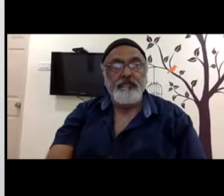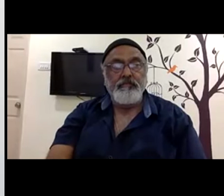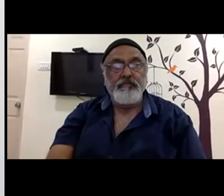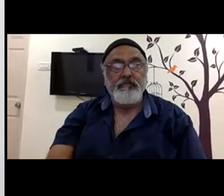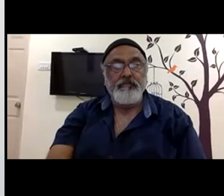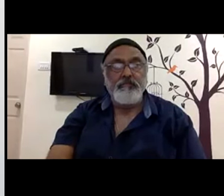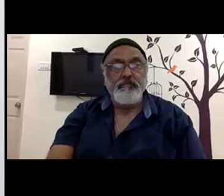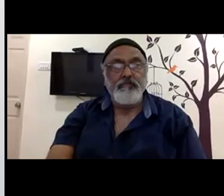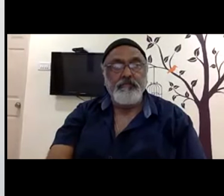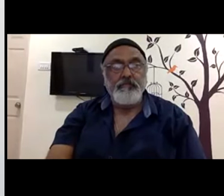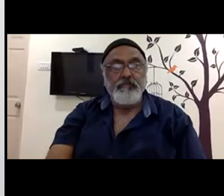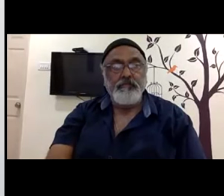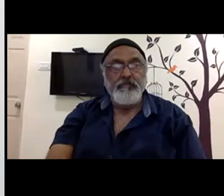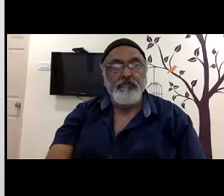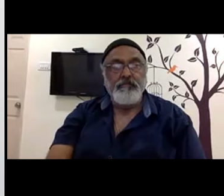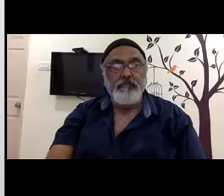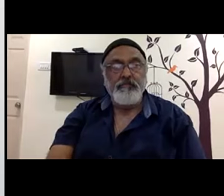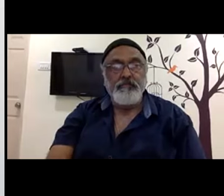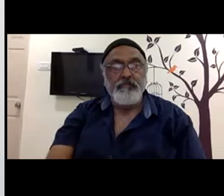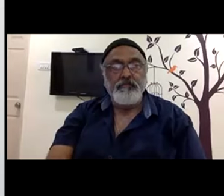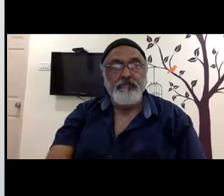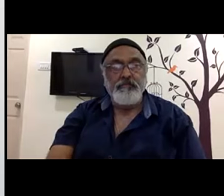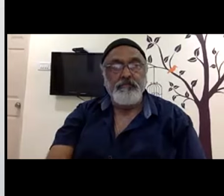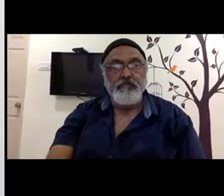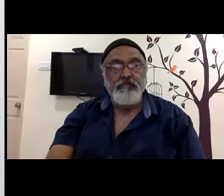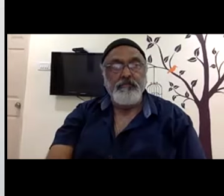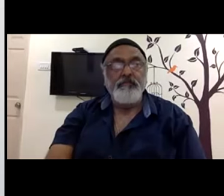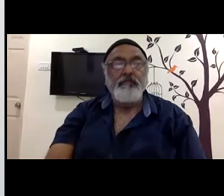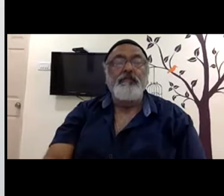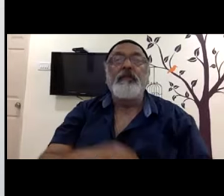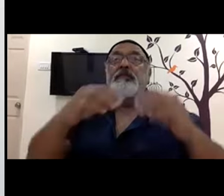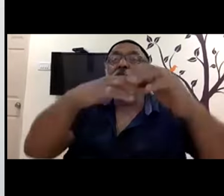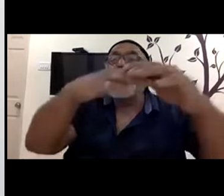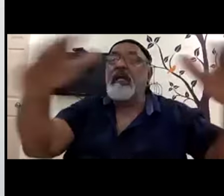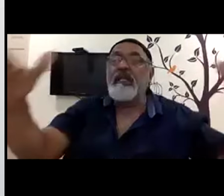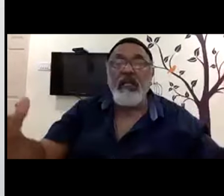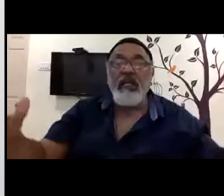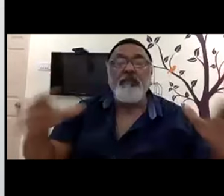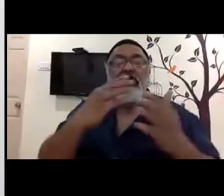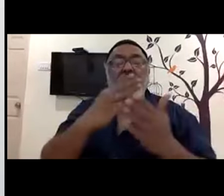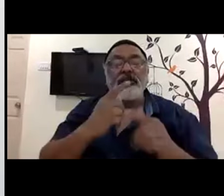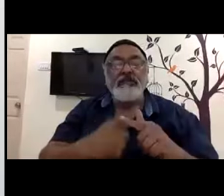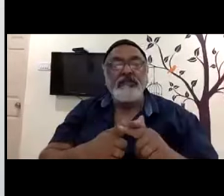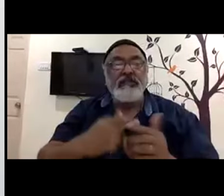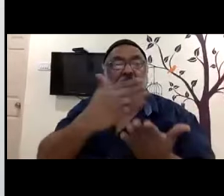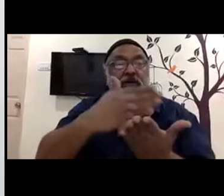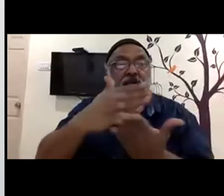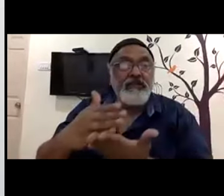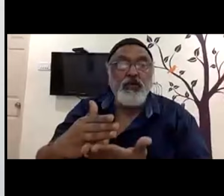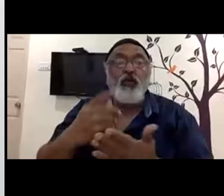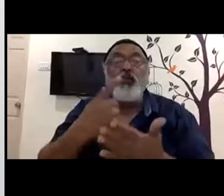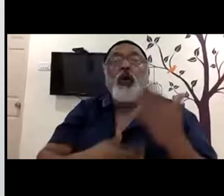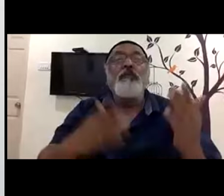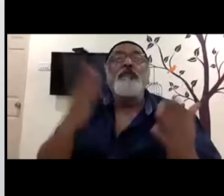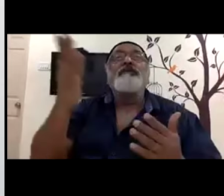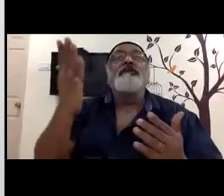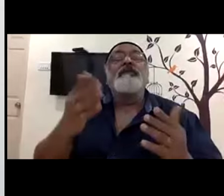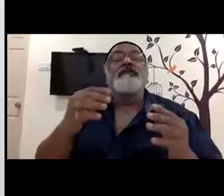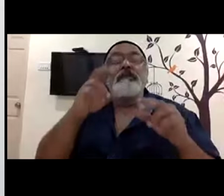So just before I start, I'll just set some scope and limitations on what this presentation is going to be